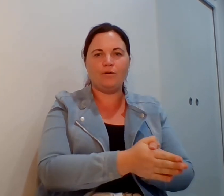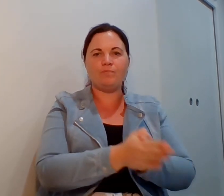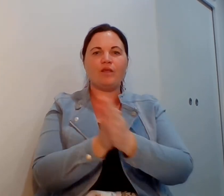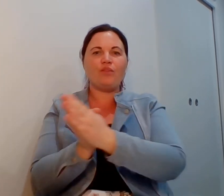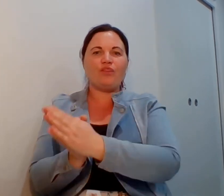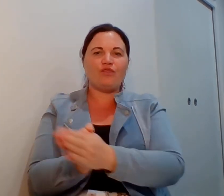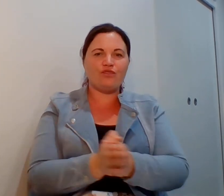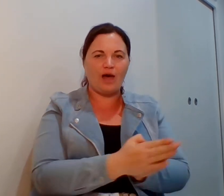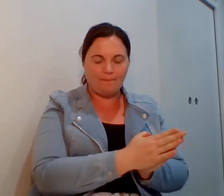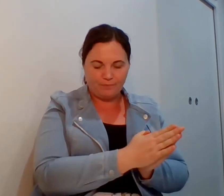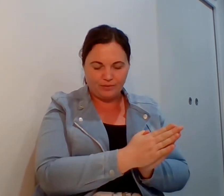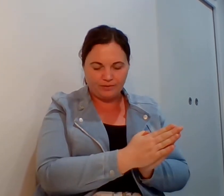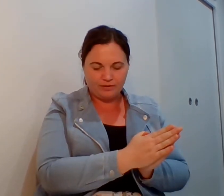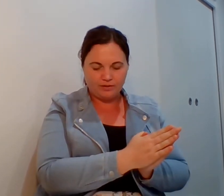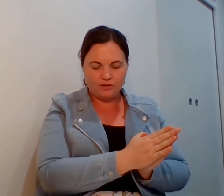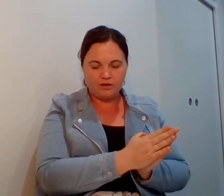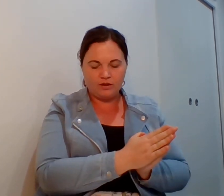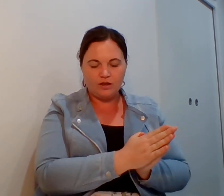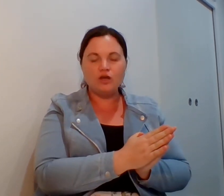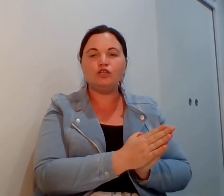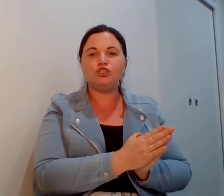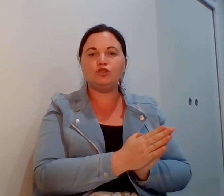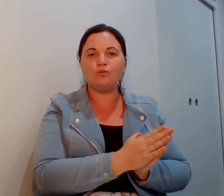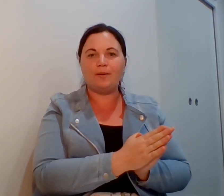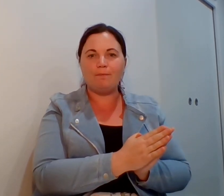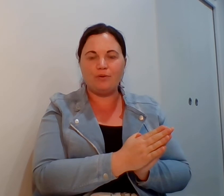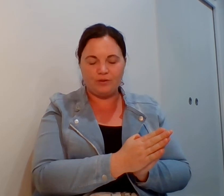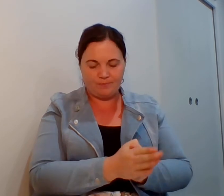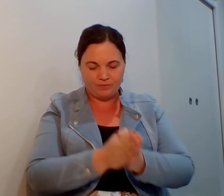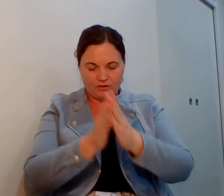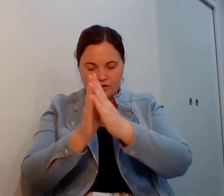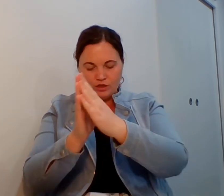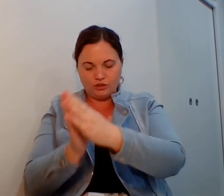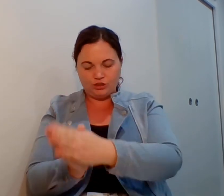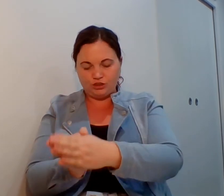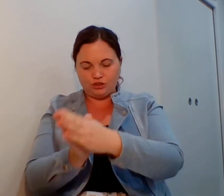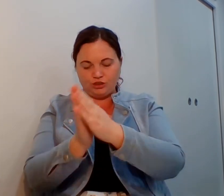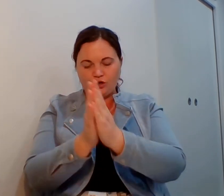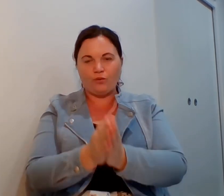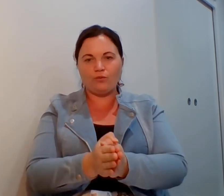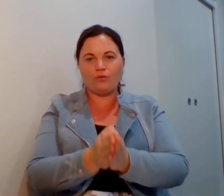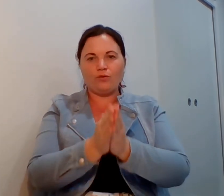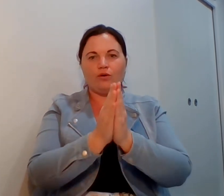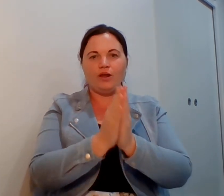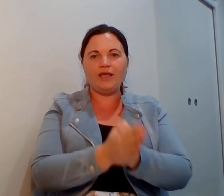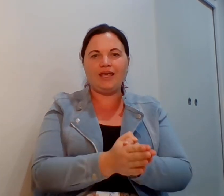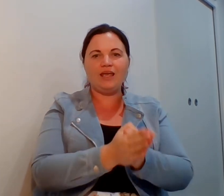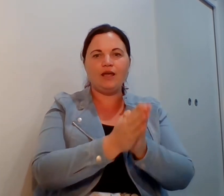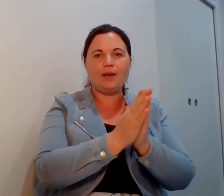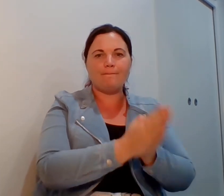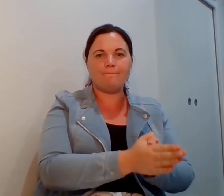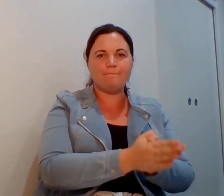Thump. Shrimp. Shr-i-m